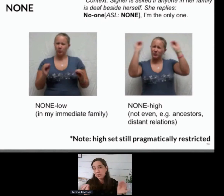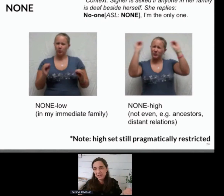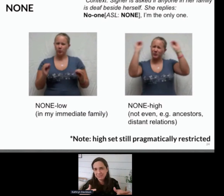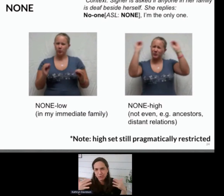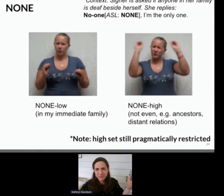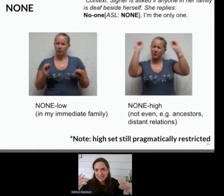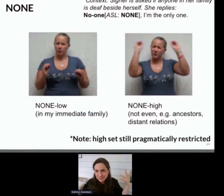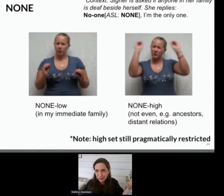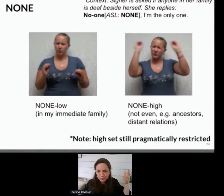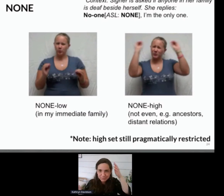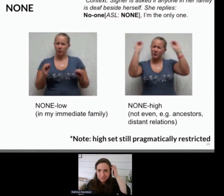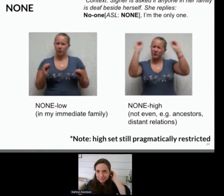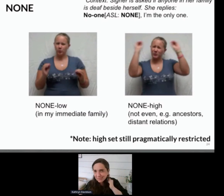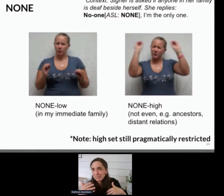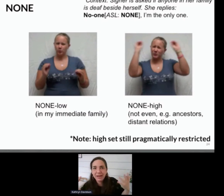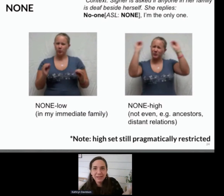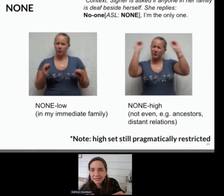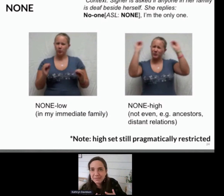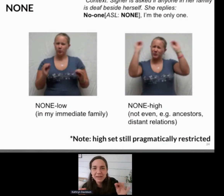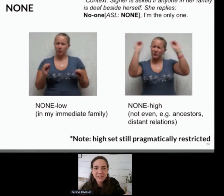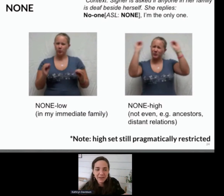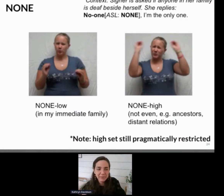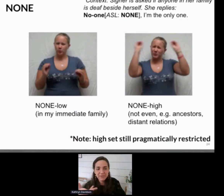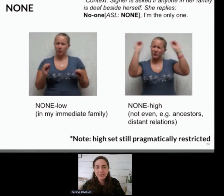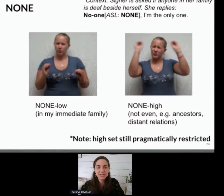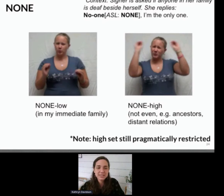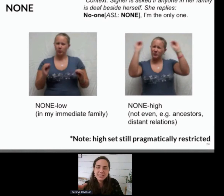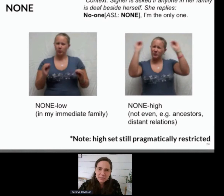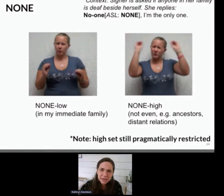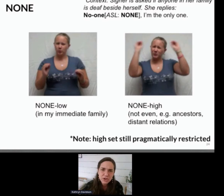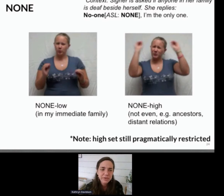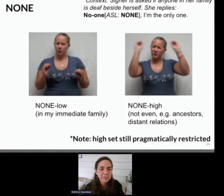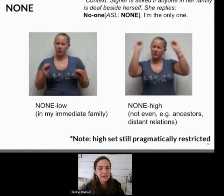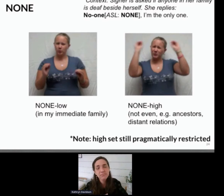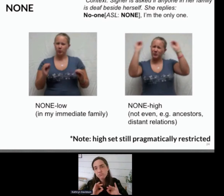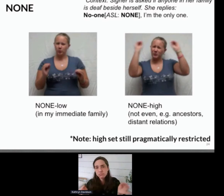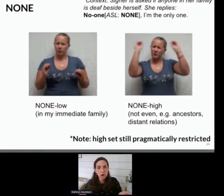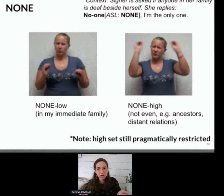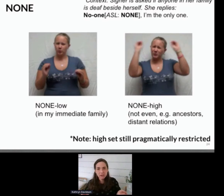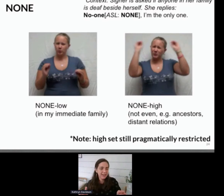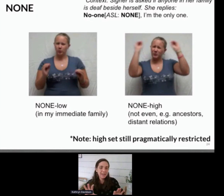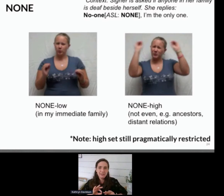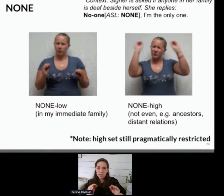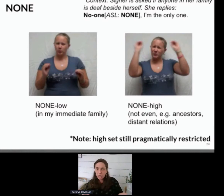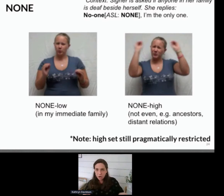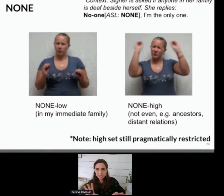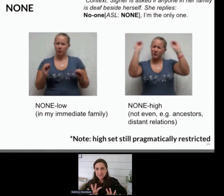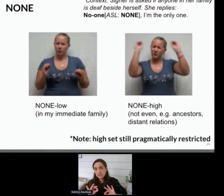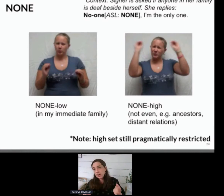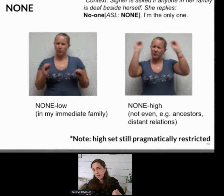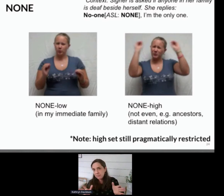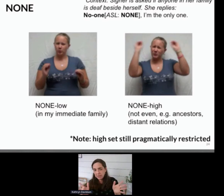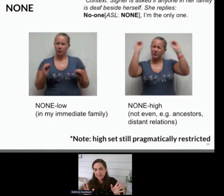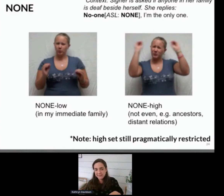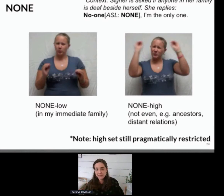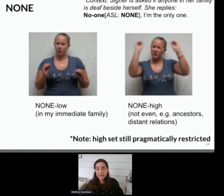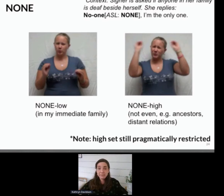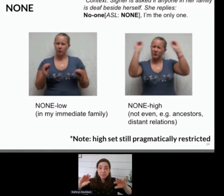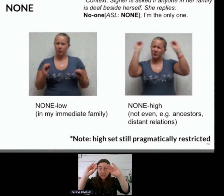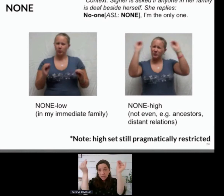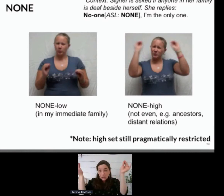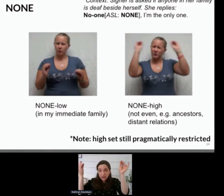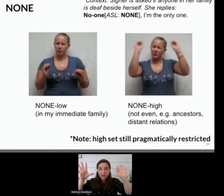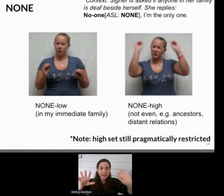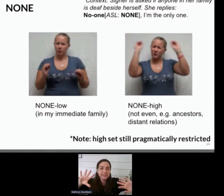context, nobody in sort of the default, like my immediate family. If the question is anybody in your family deaf? None. Low is like none in my immediate